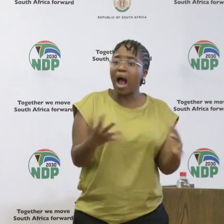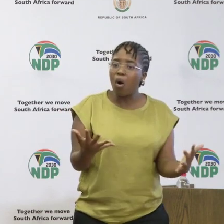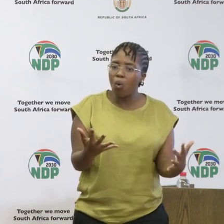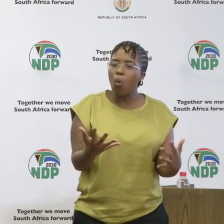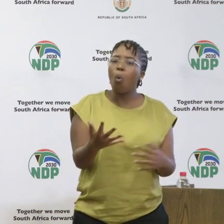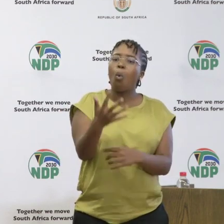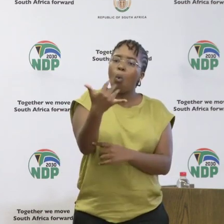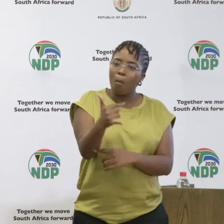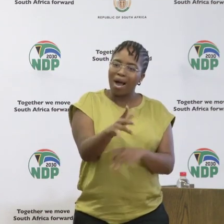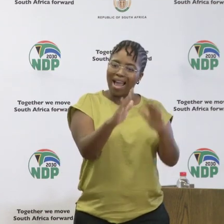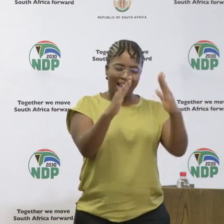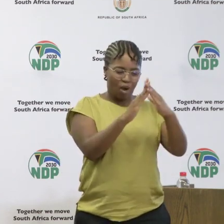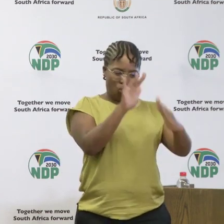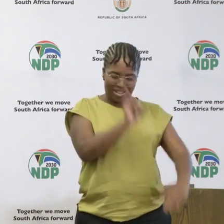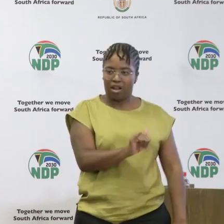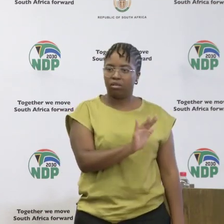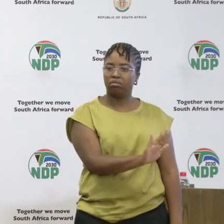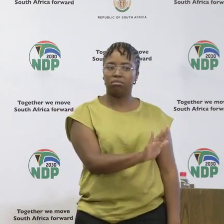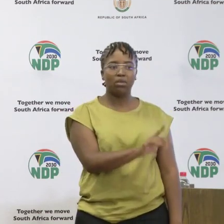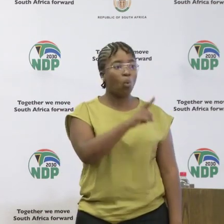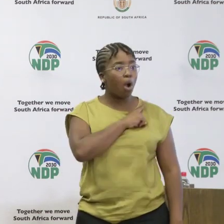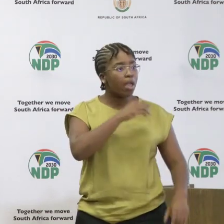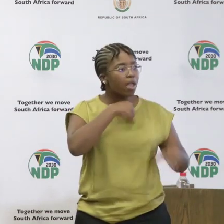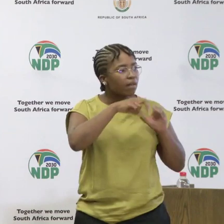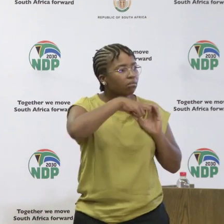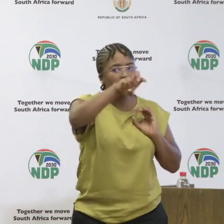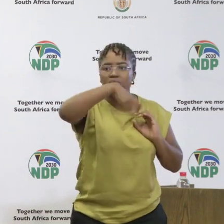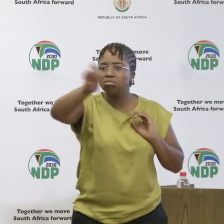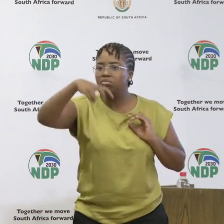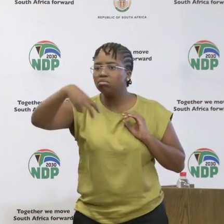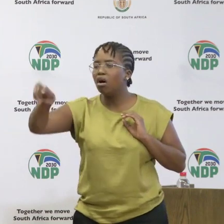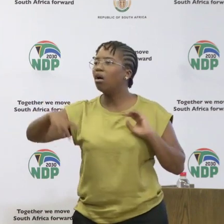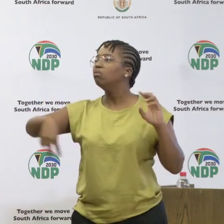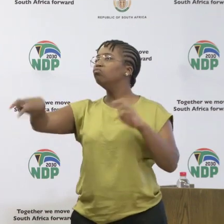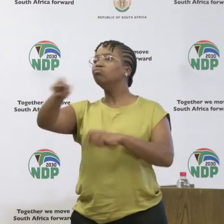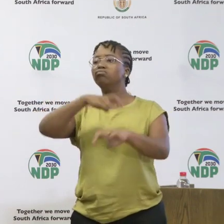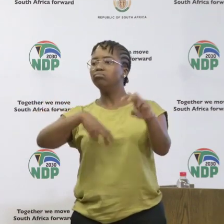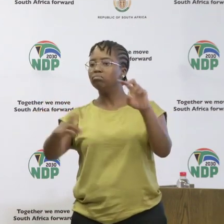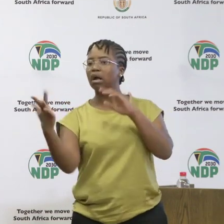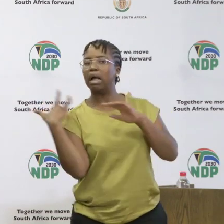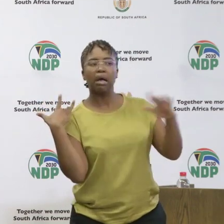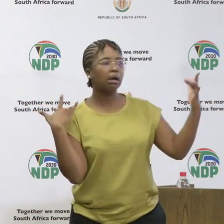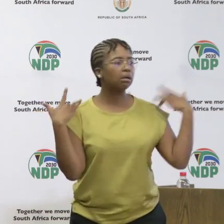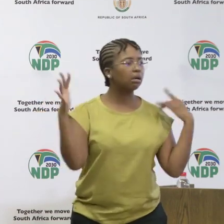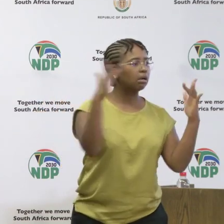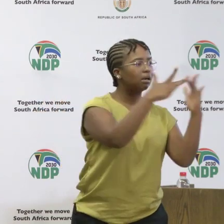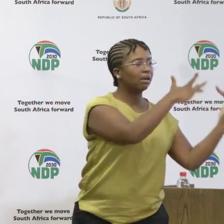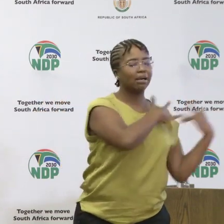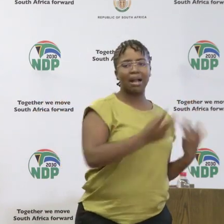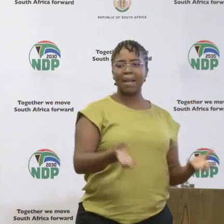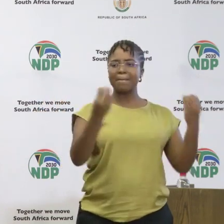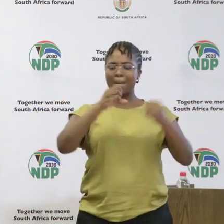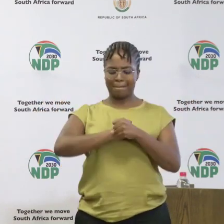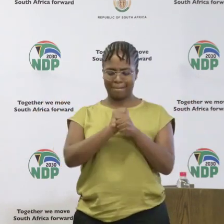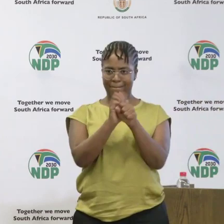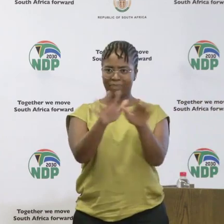when we stay at home. Because when we go out of our homes, we go and contract this disease